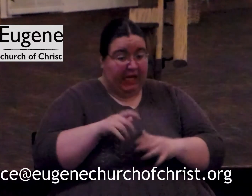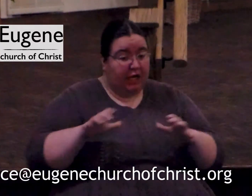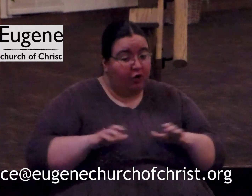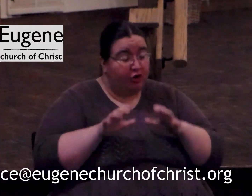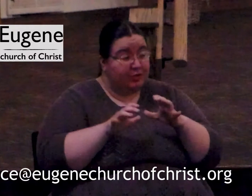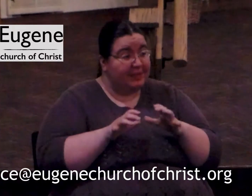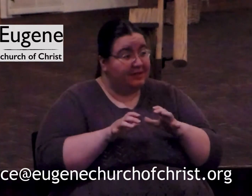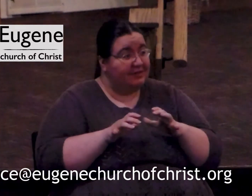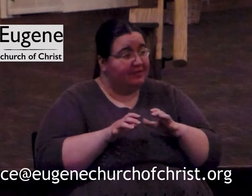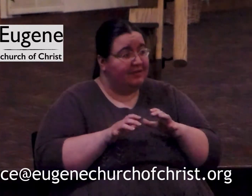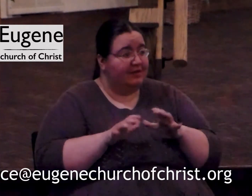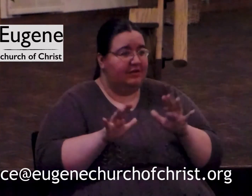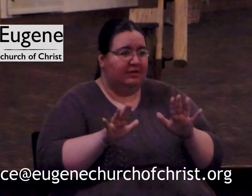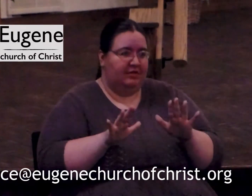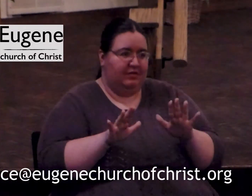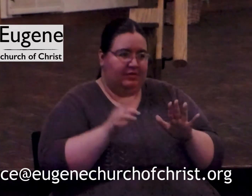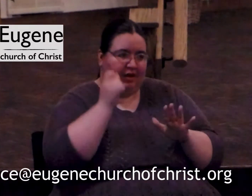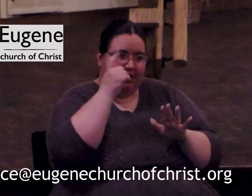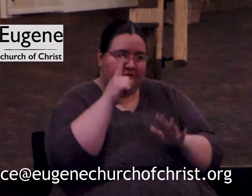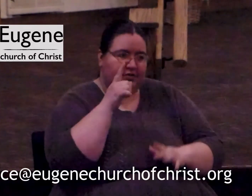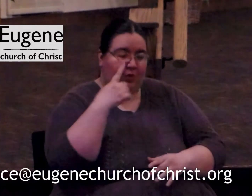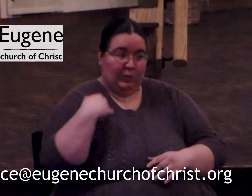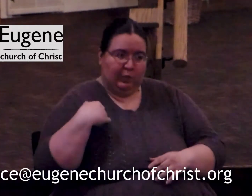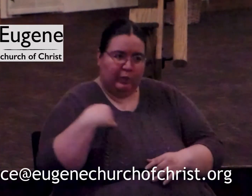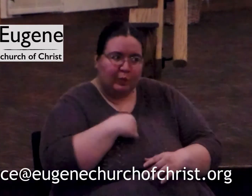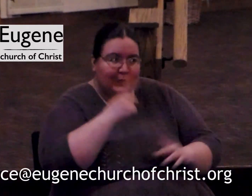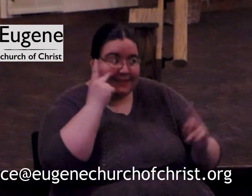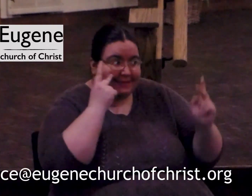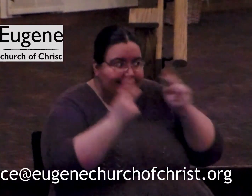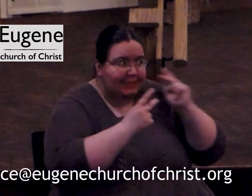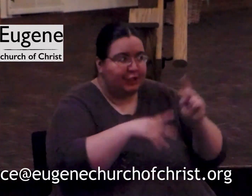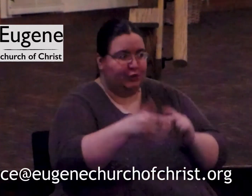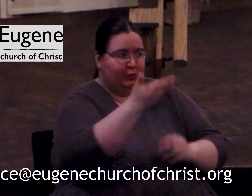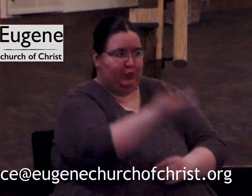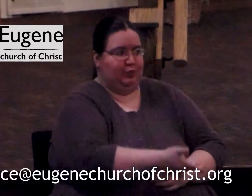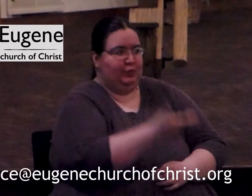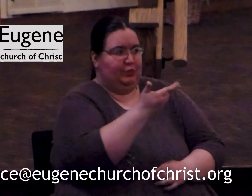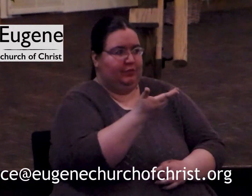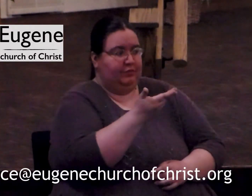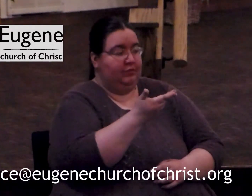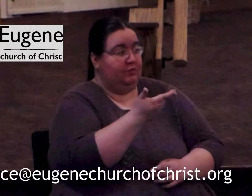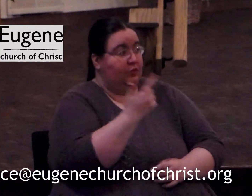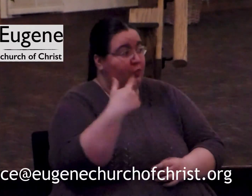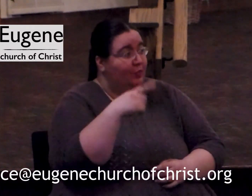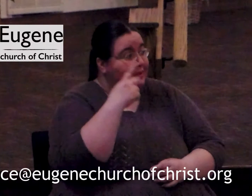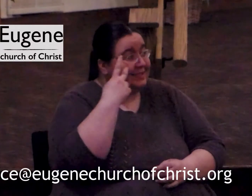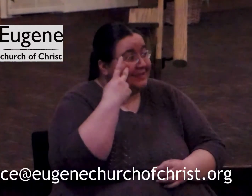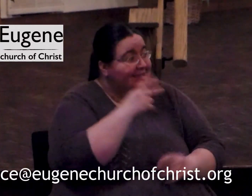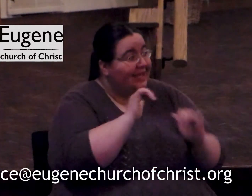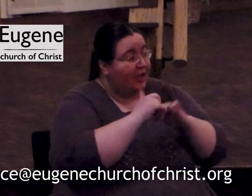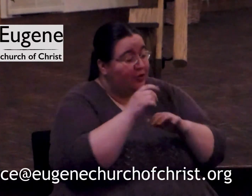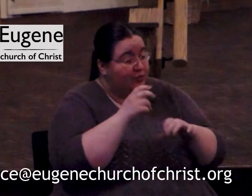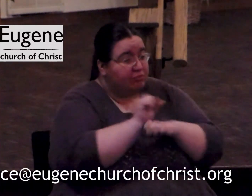more. And for some of us, maybe we're the ones in need of that. And this morning, just know that you are not going